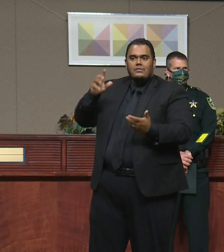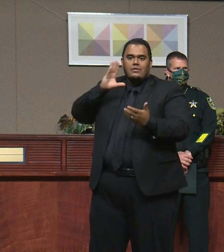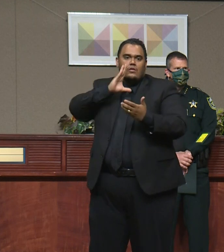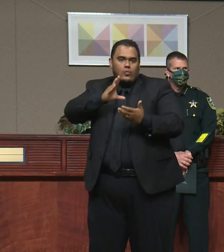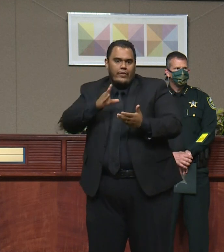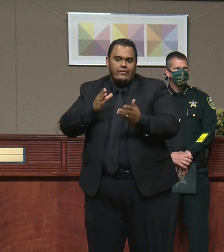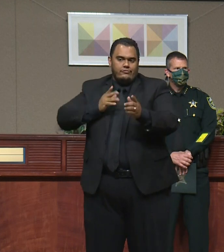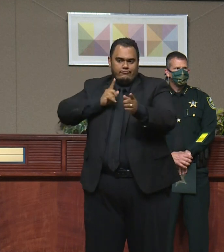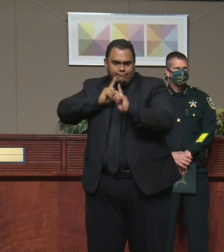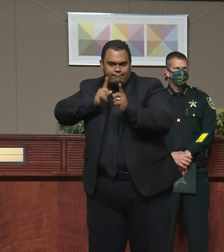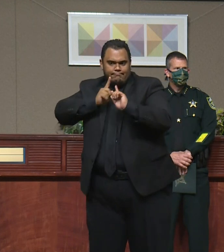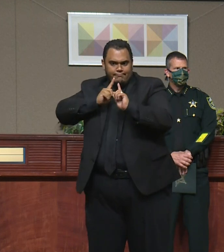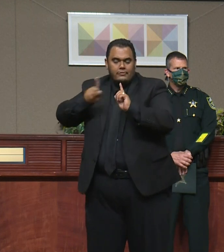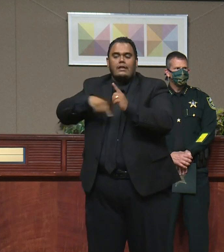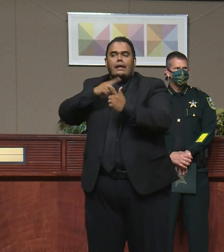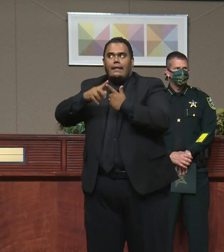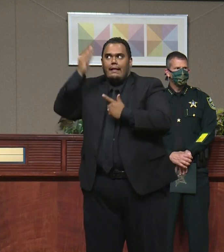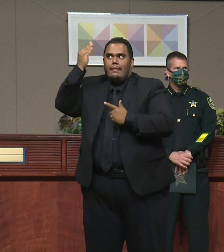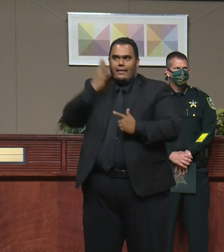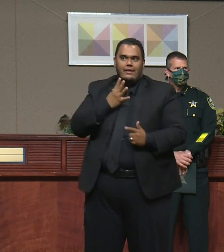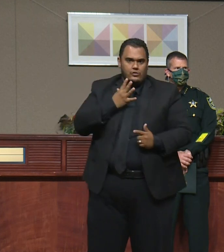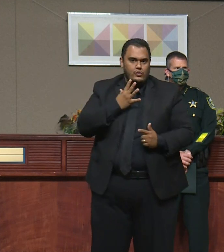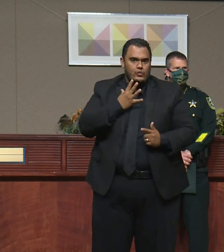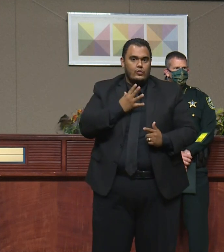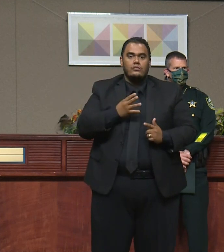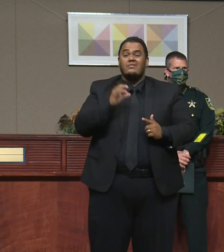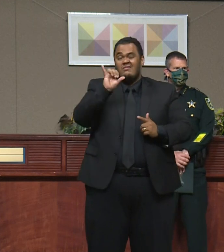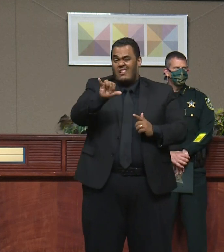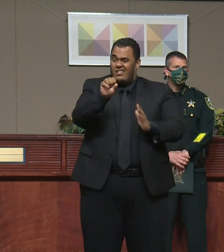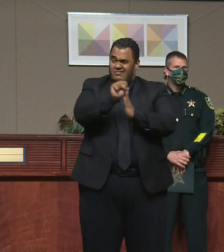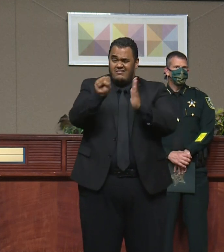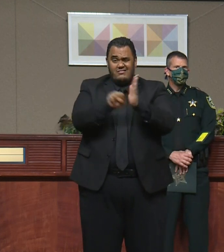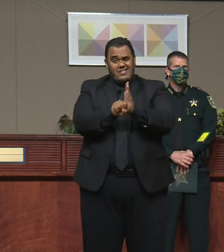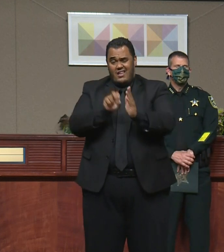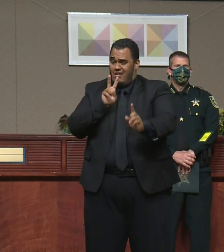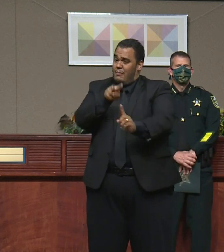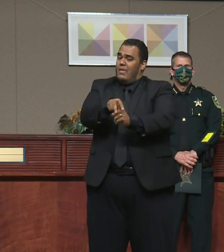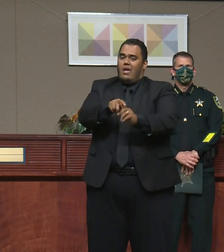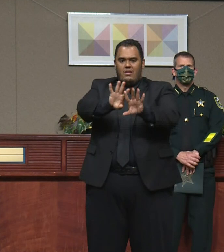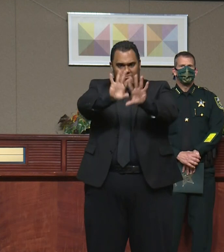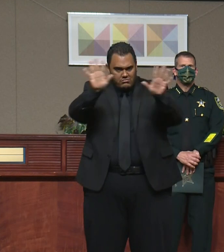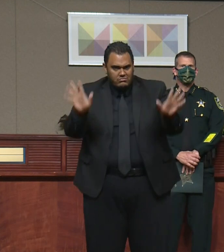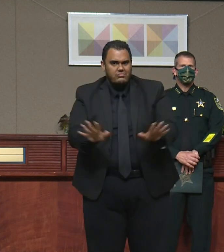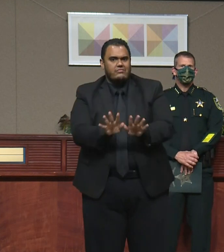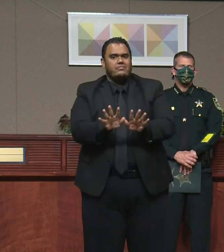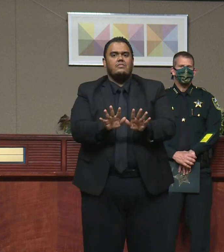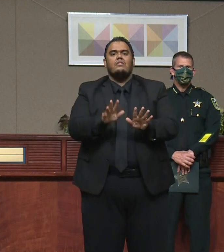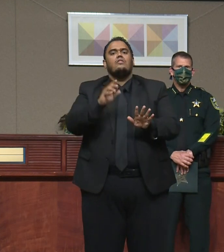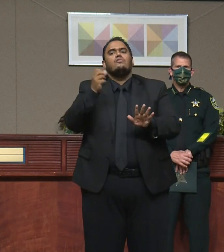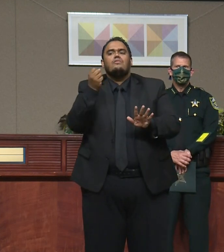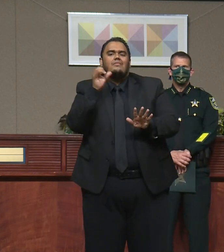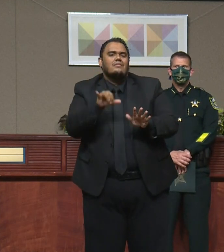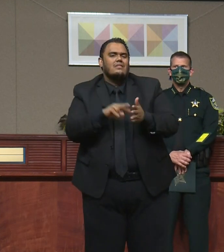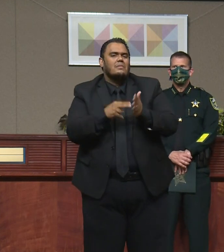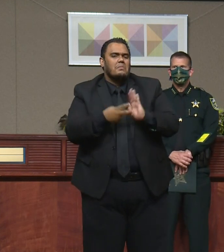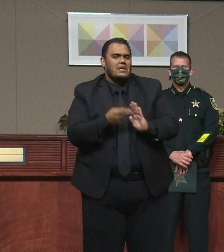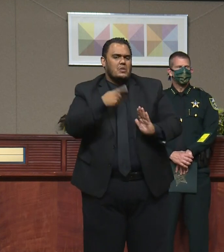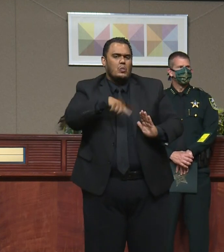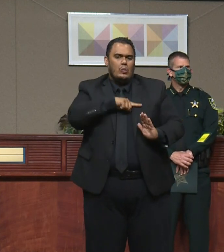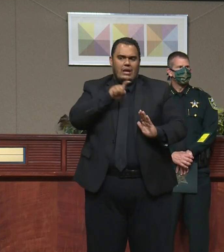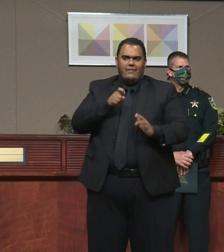respond back to us. Of course, this was a statewide issue, and I look forward to hearing more from the governor. We